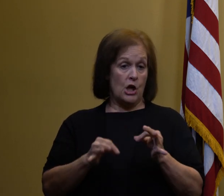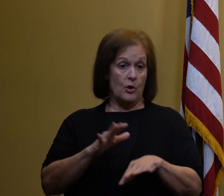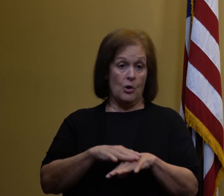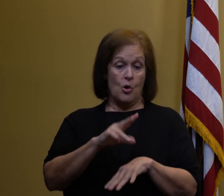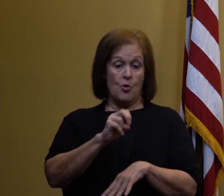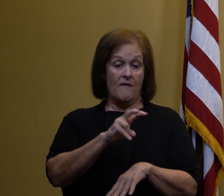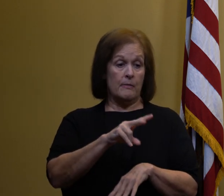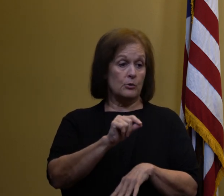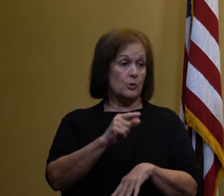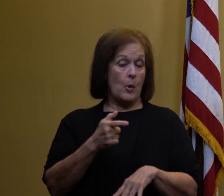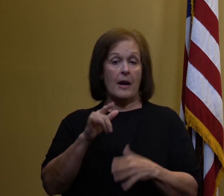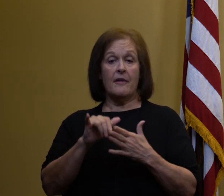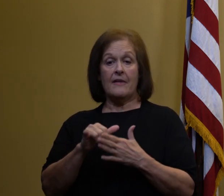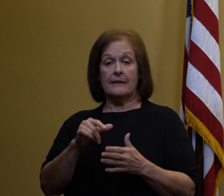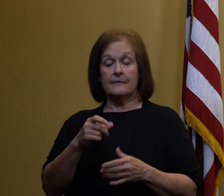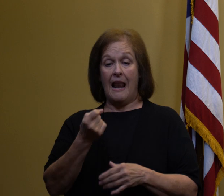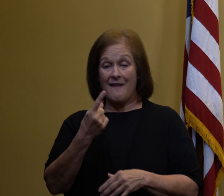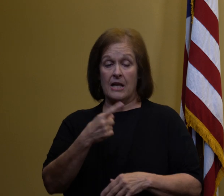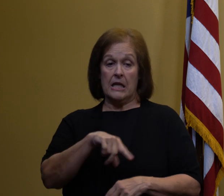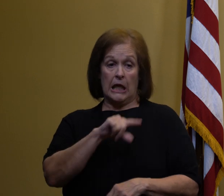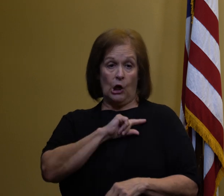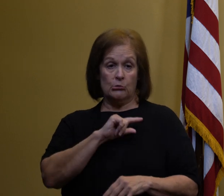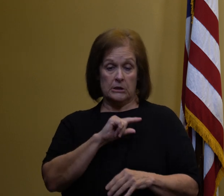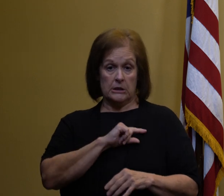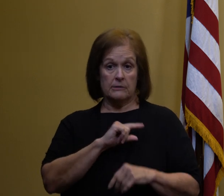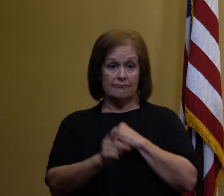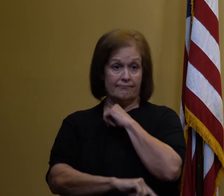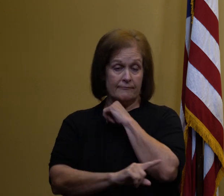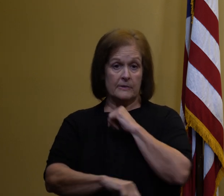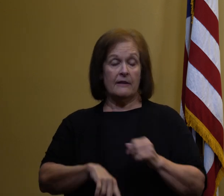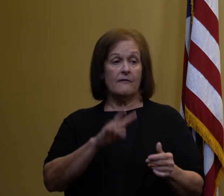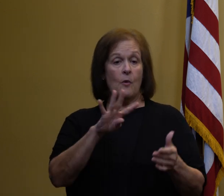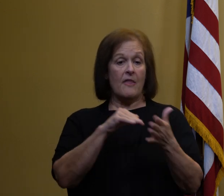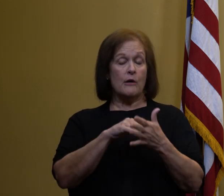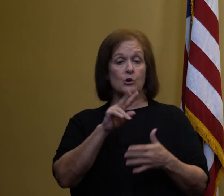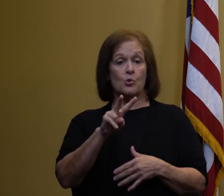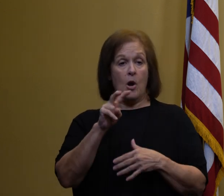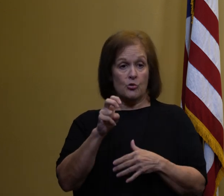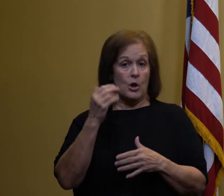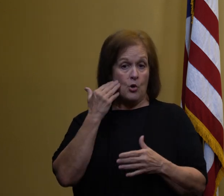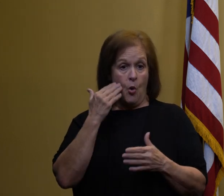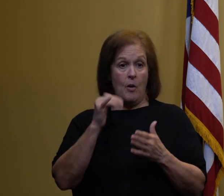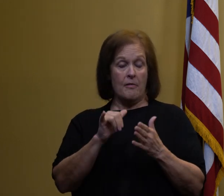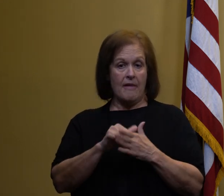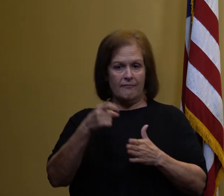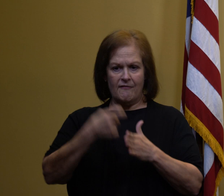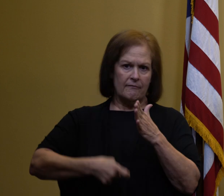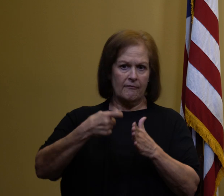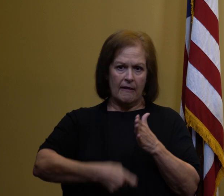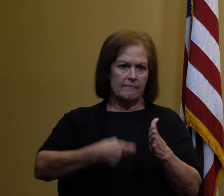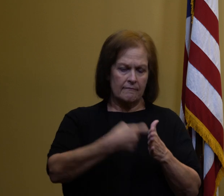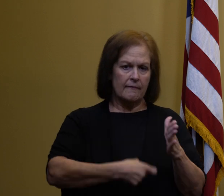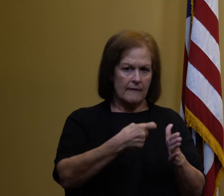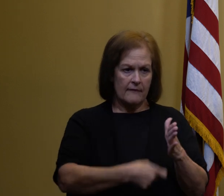2021, got 11 guilty findings from that hearing of $4,200. We know fines occurred. However,